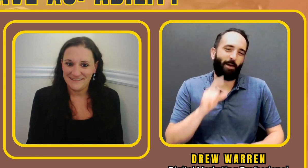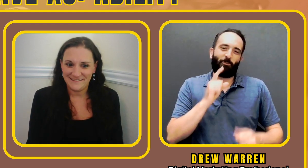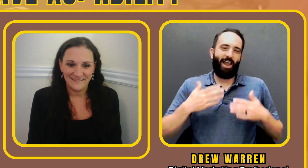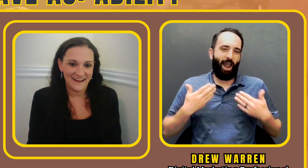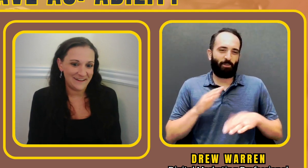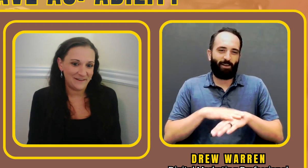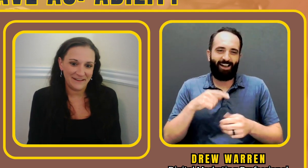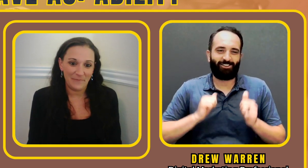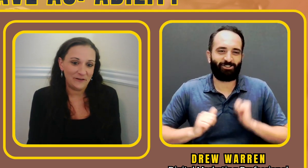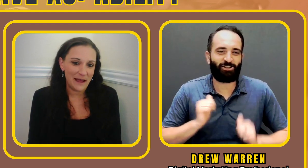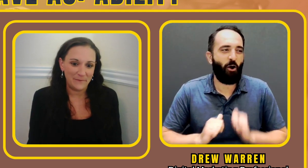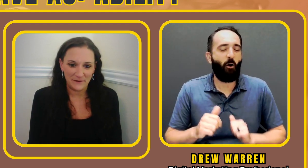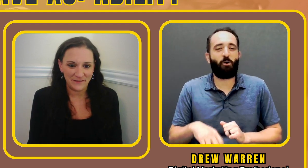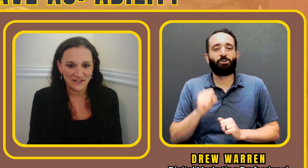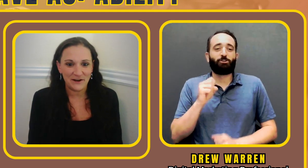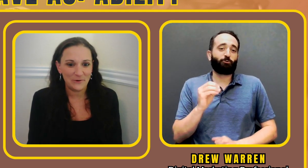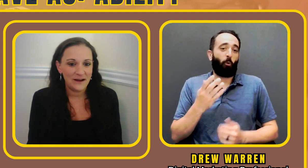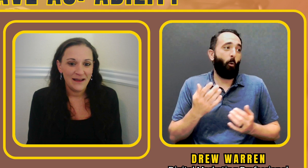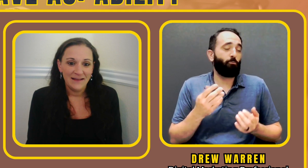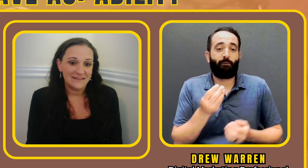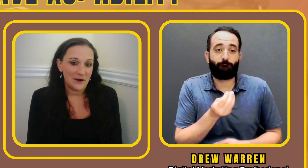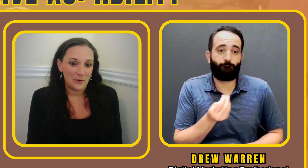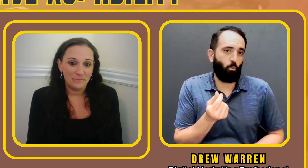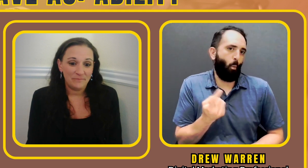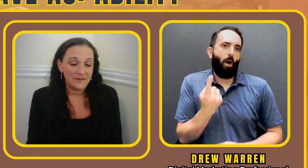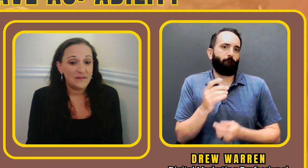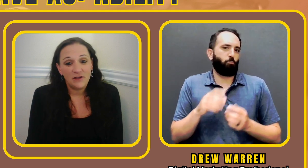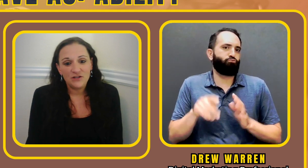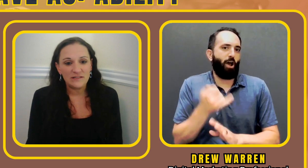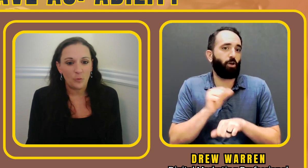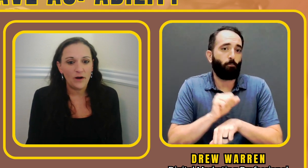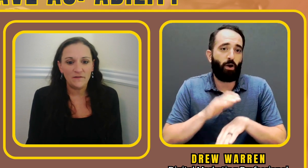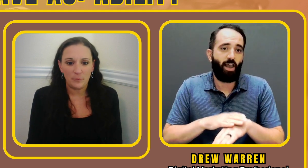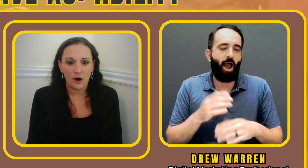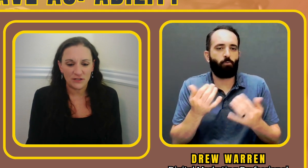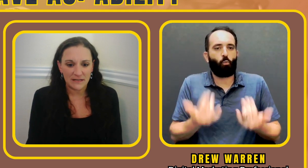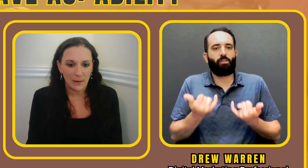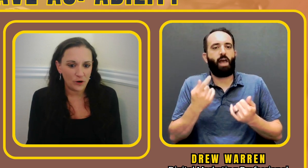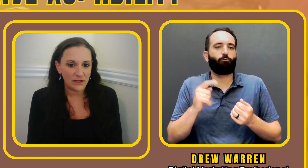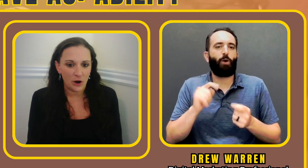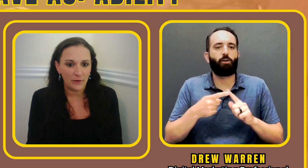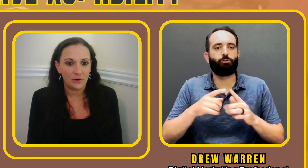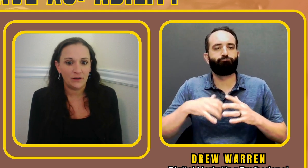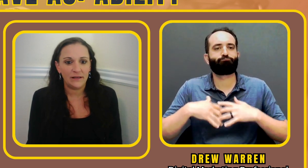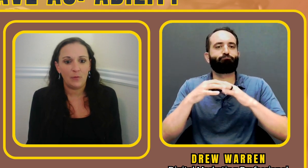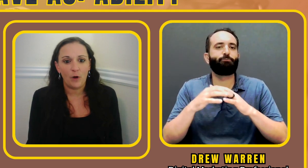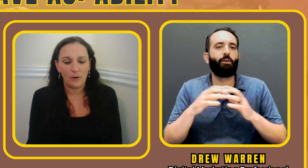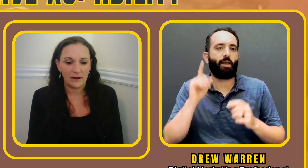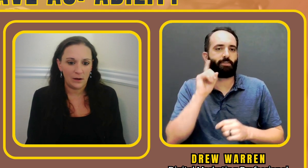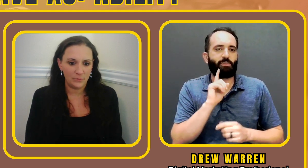Yes, yeah, definitely. I'm really happy to be on the show. So just one of the projects that I'm working on